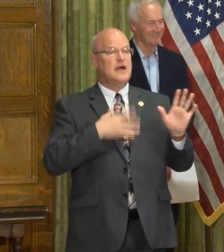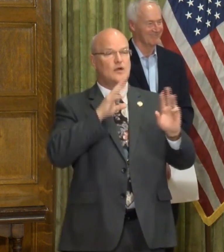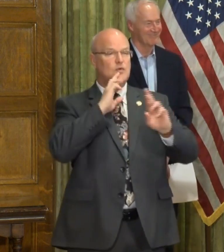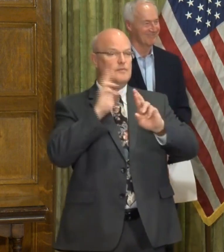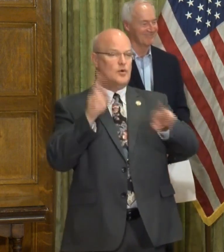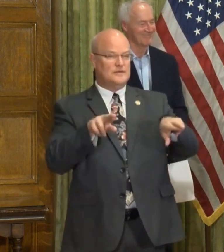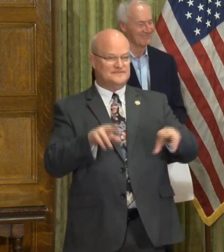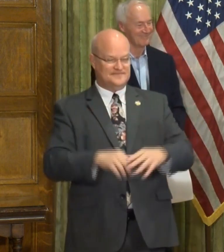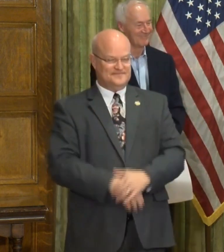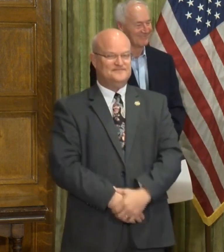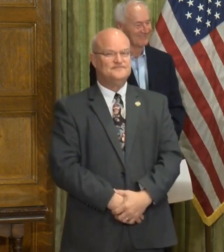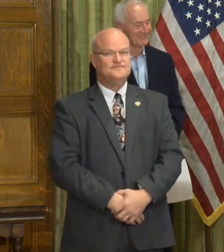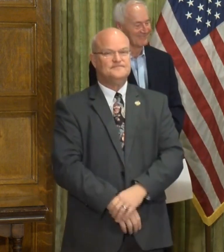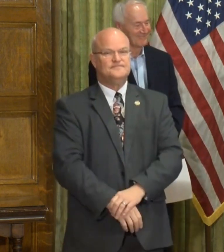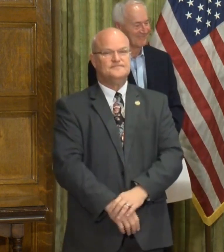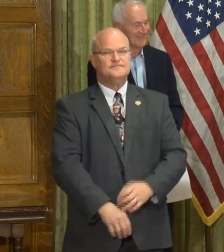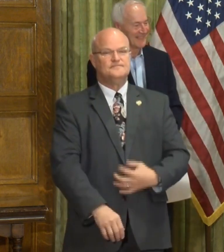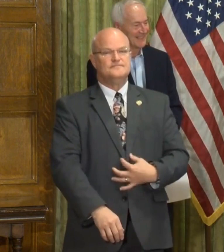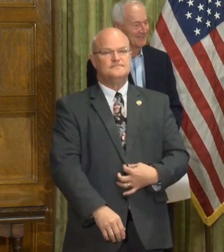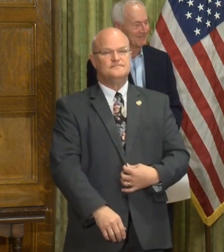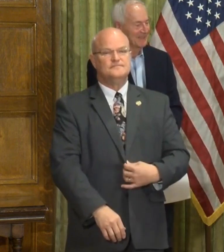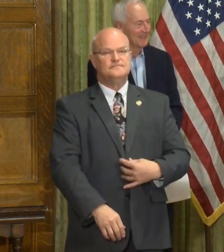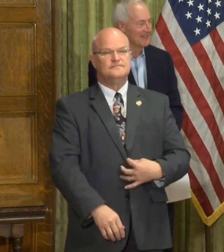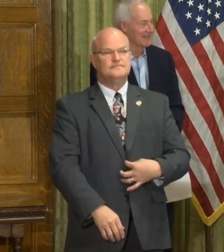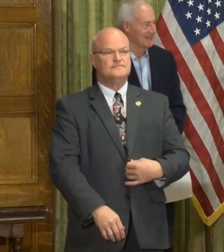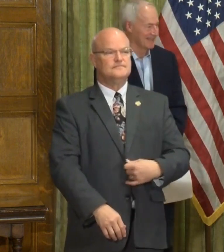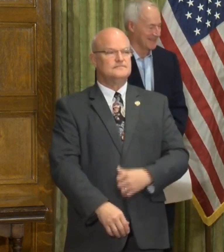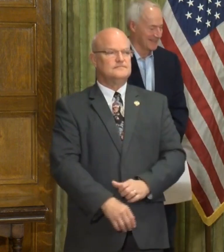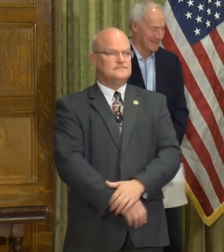that's the end of my report.